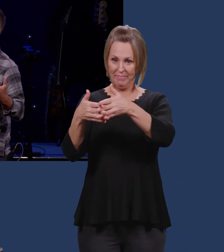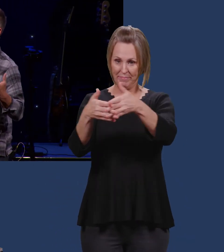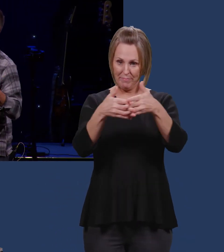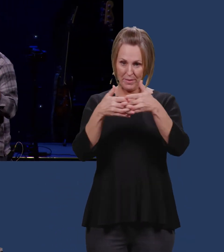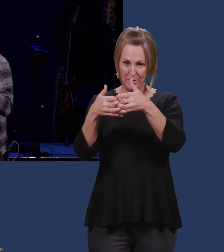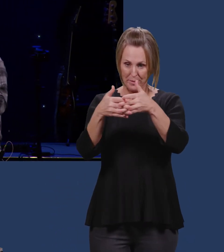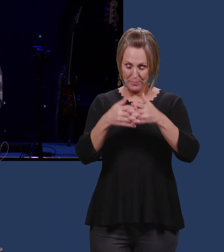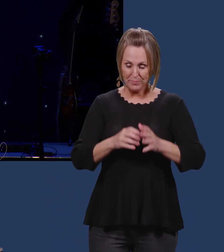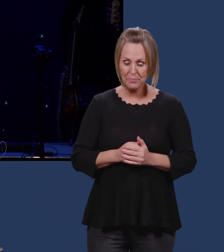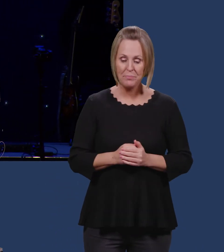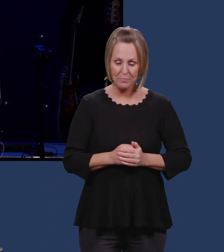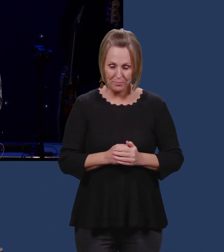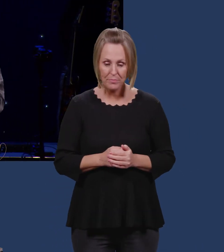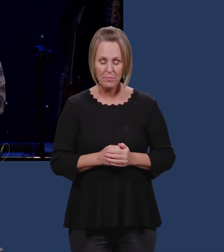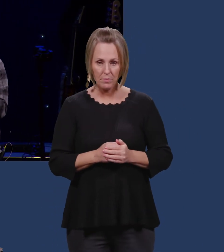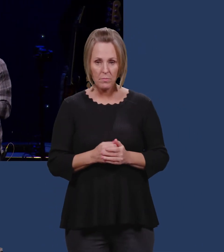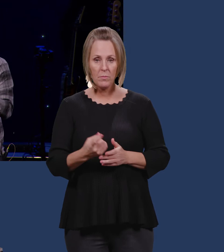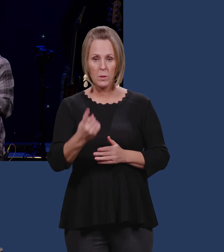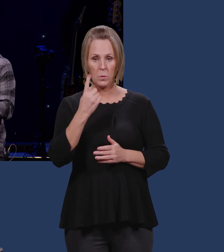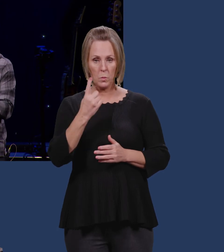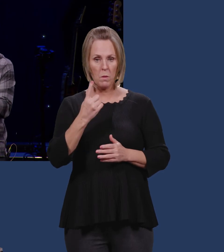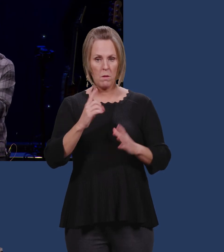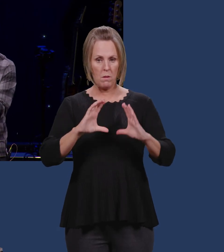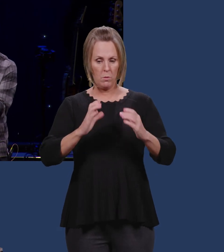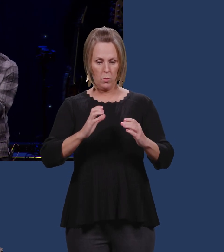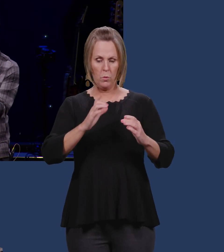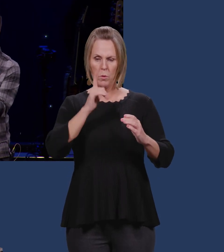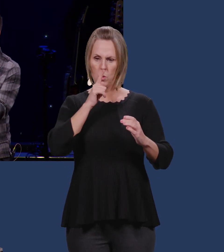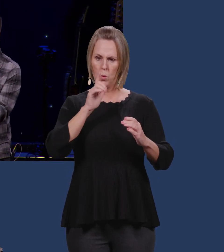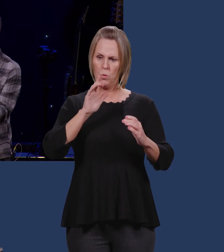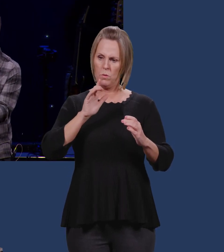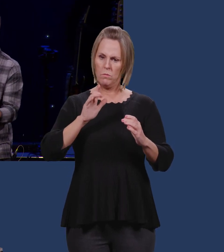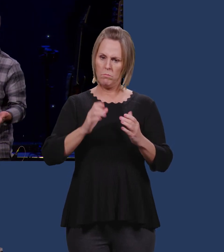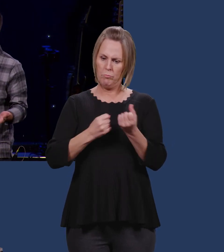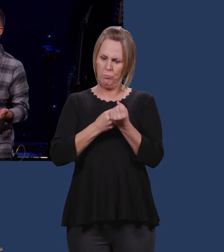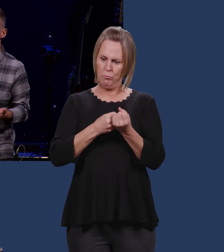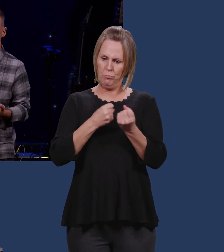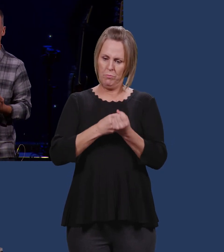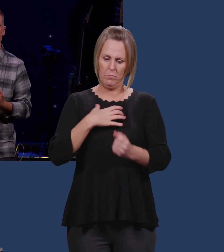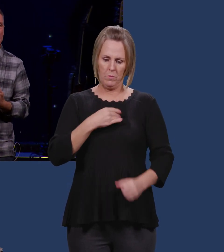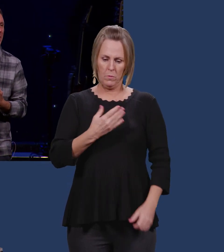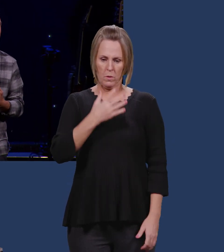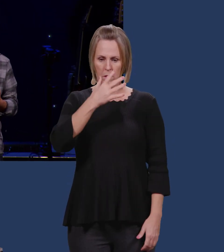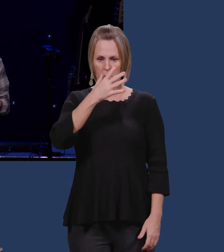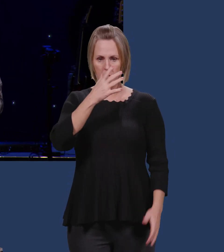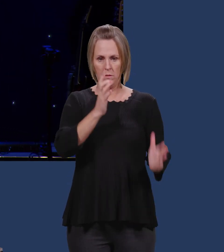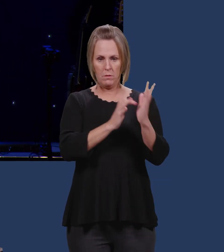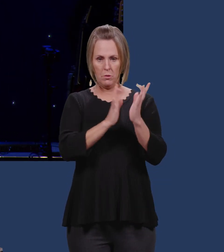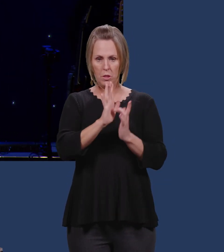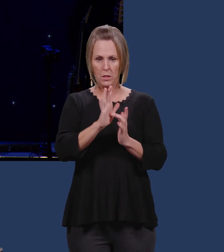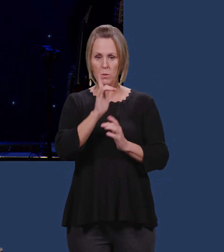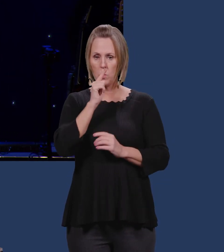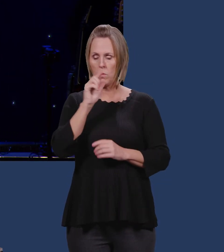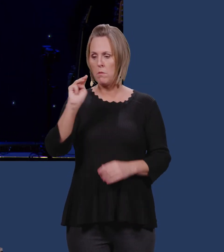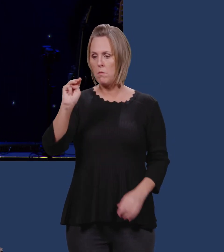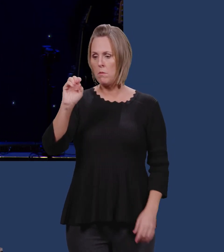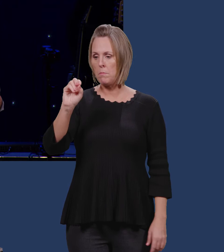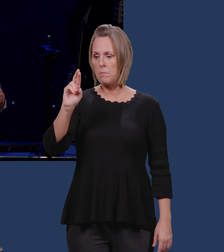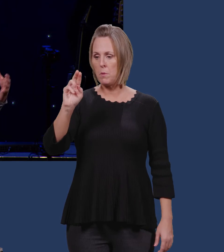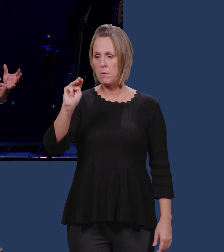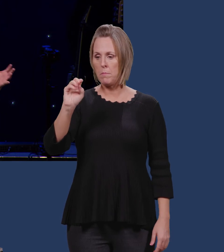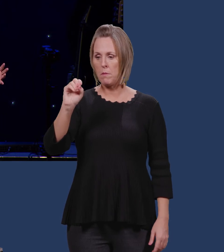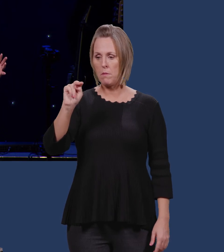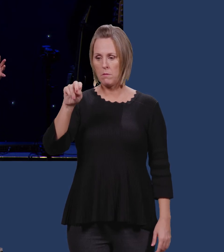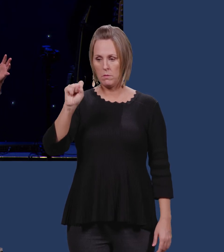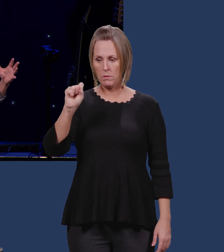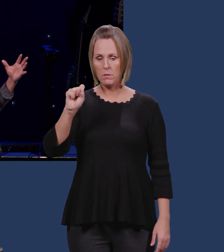and the person that has pushed a picture, an image of white Jesus the most is Joseph Smith and the Mormons.